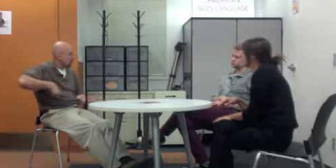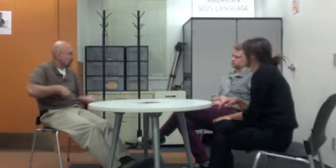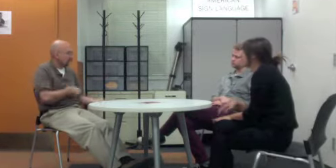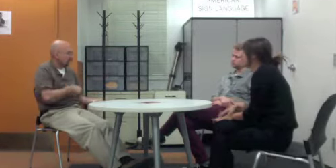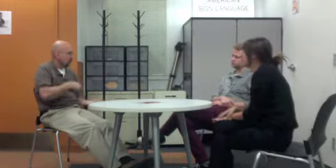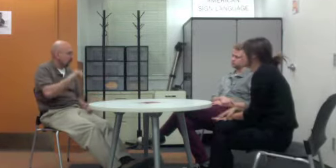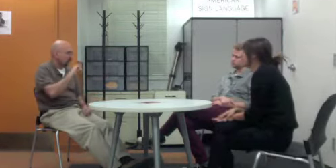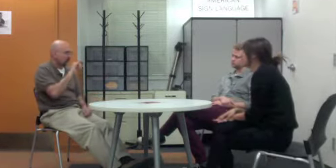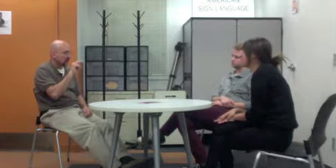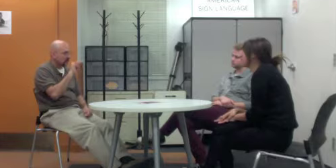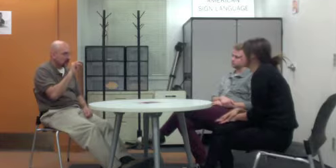And I was a janitor.